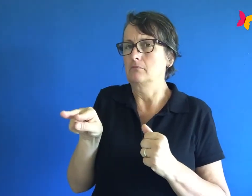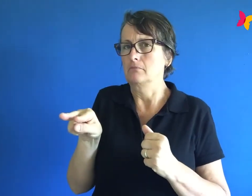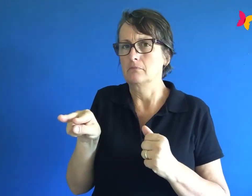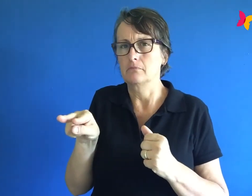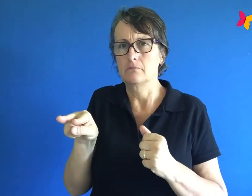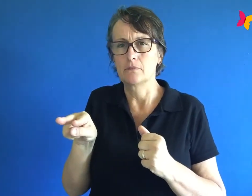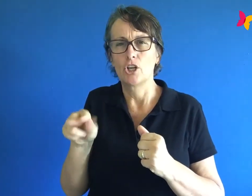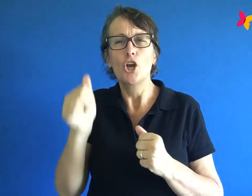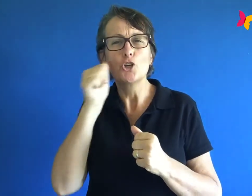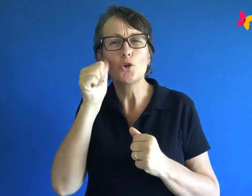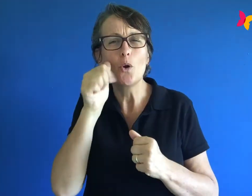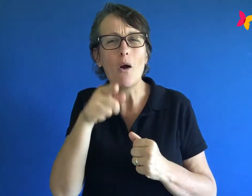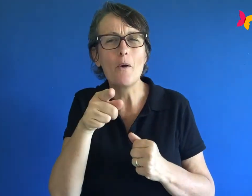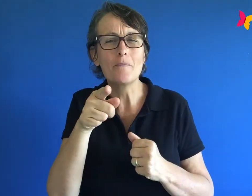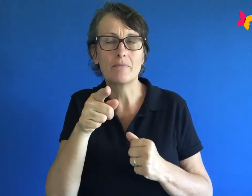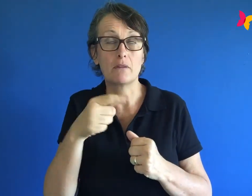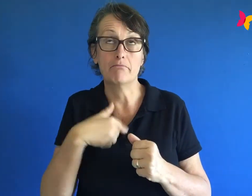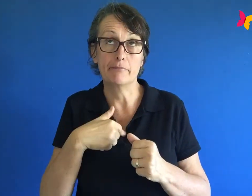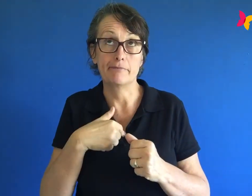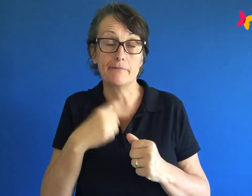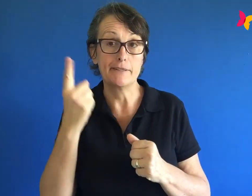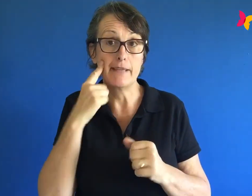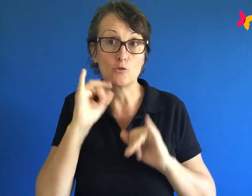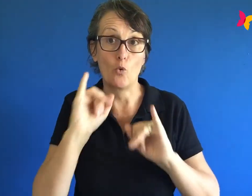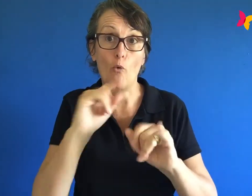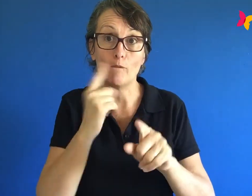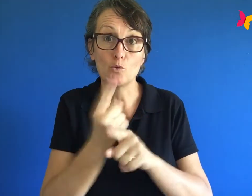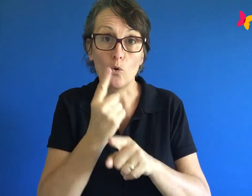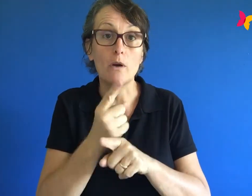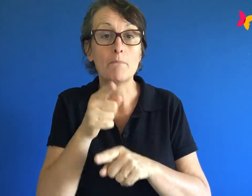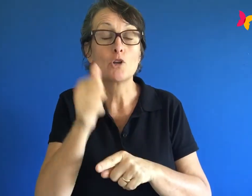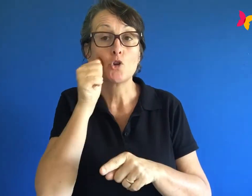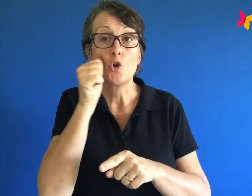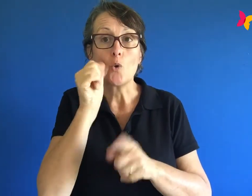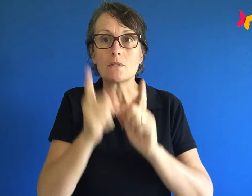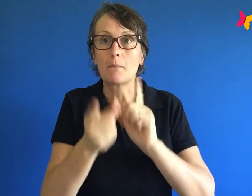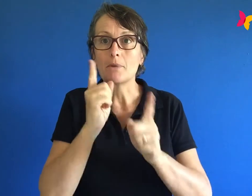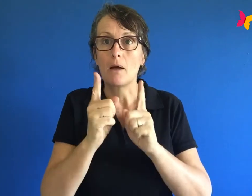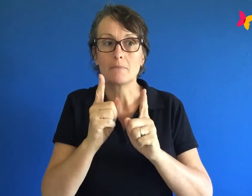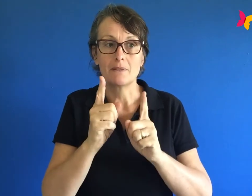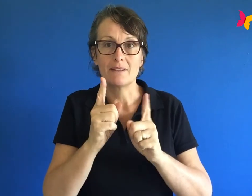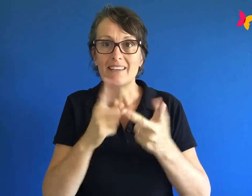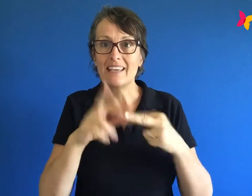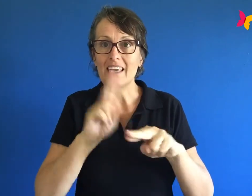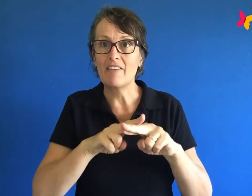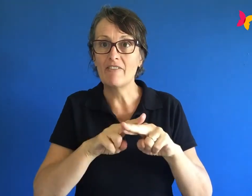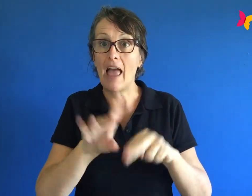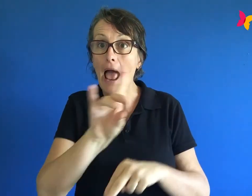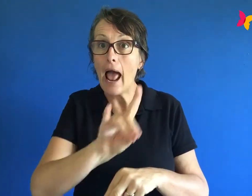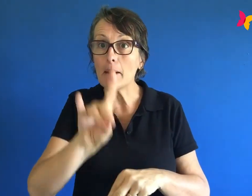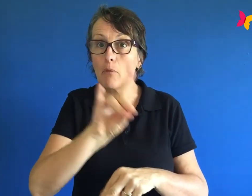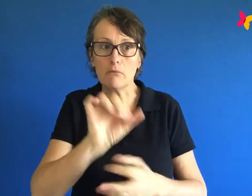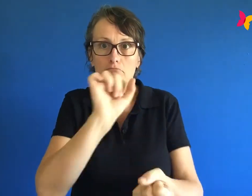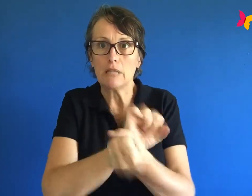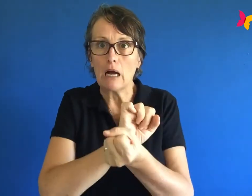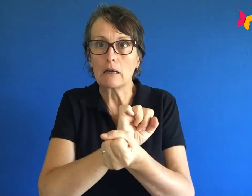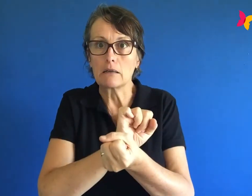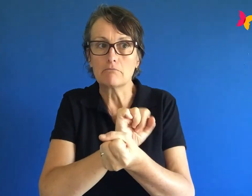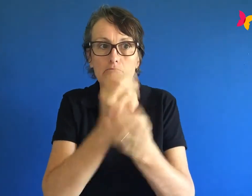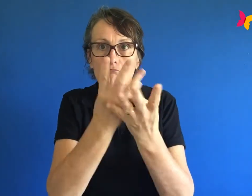when you see, and this sounds so awful, when you see an animal that's been trapped and they're terrified and they're in deep